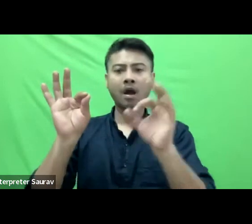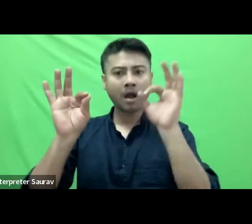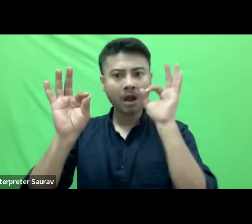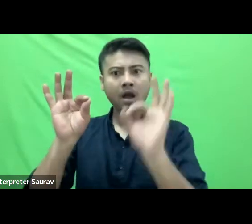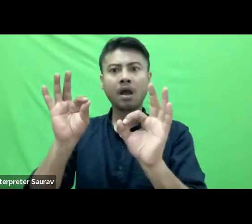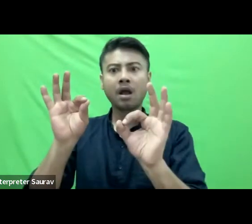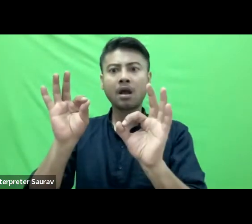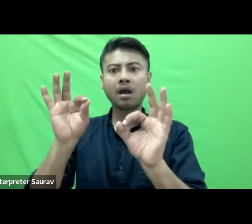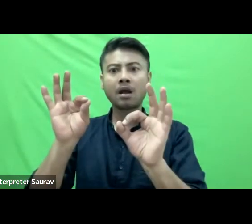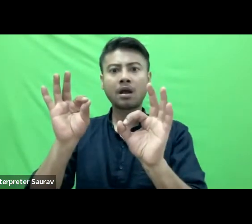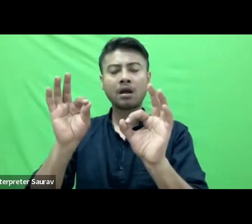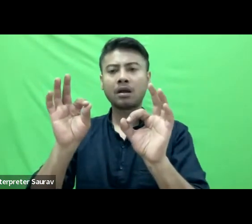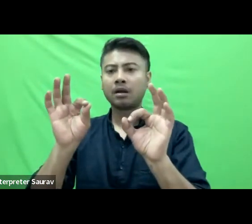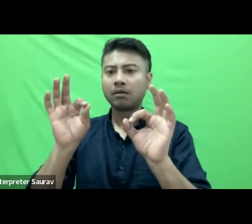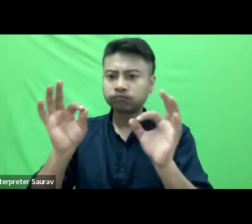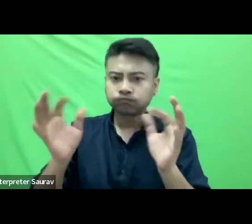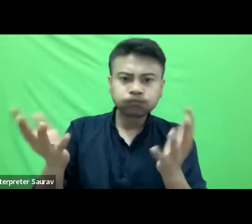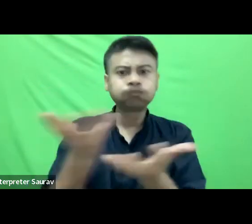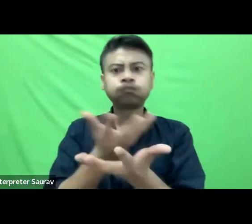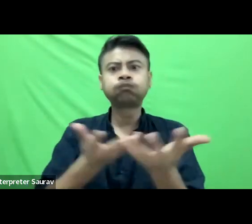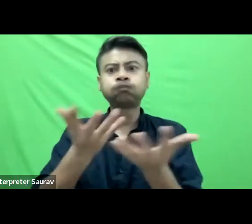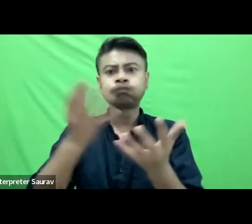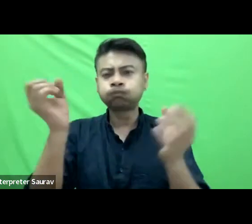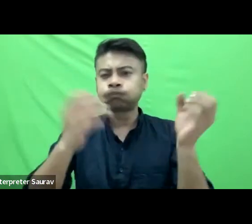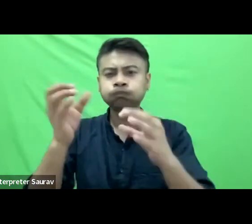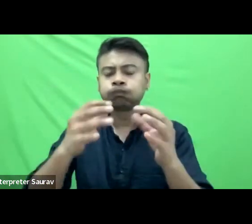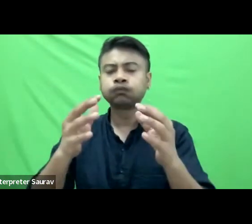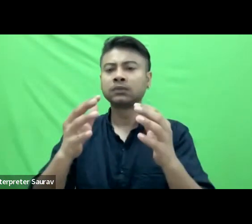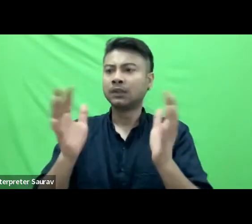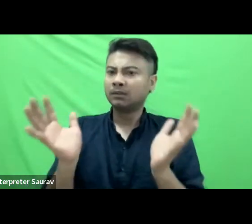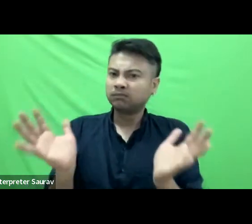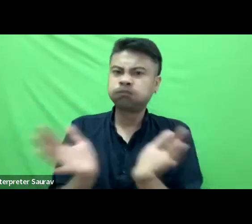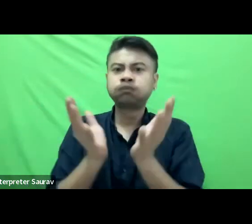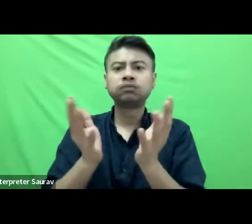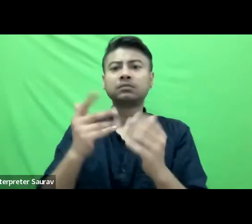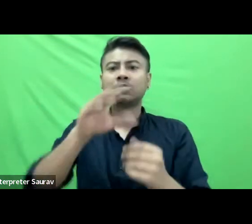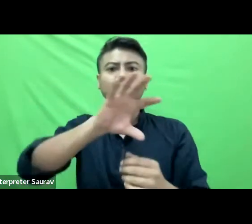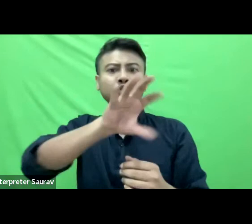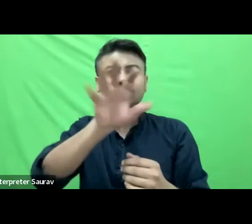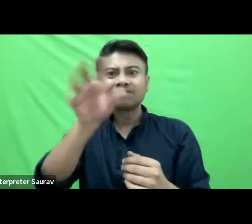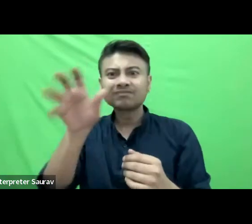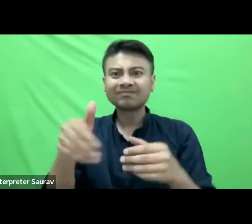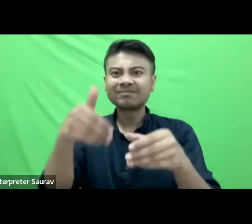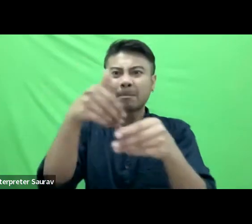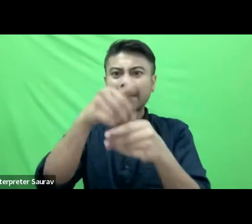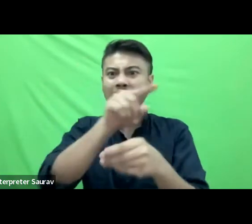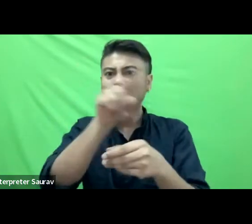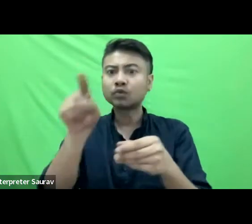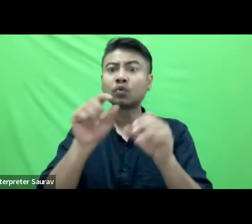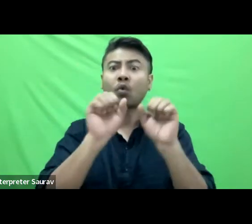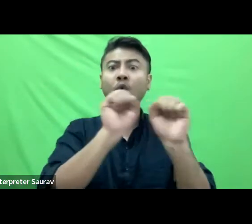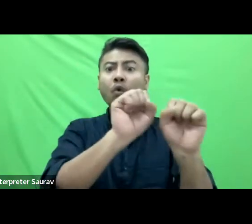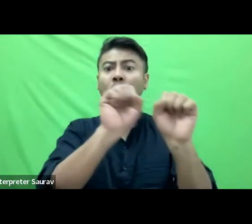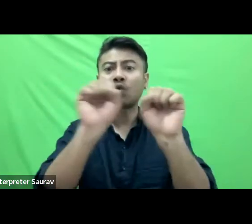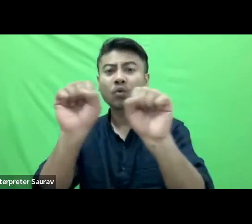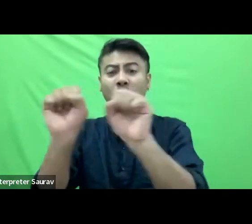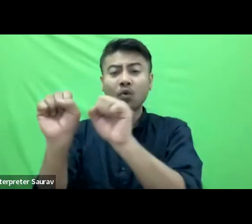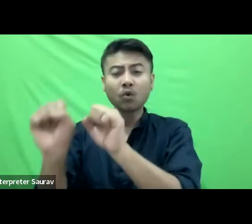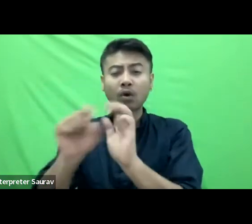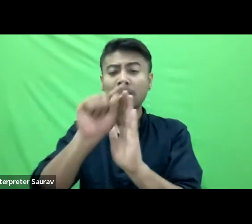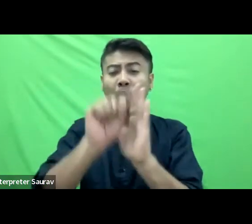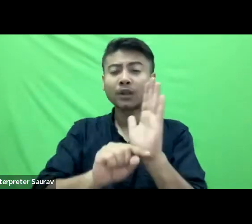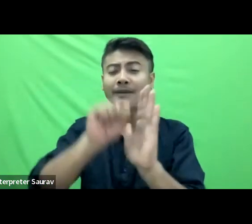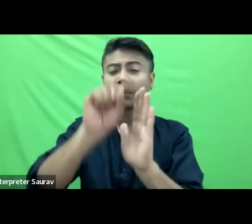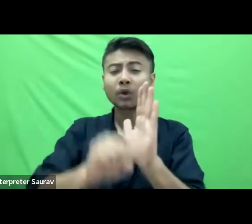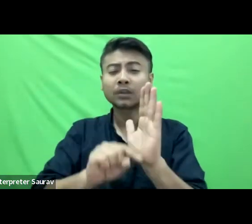drive forward the overarching theme of harmonizing national policies and strategies with the CRPD, with the convention,